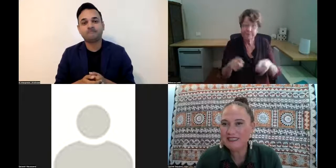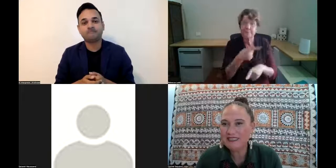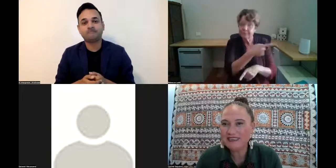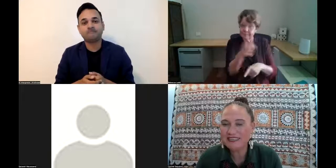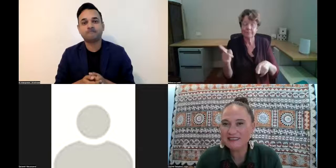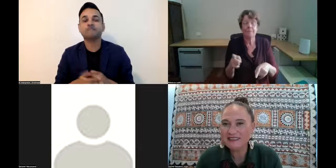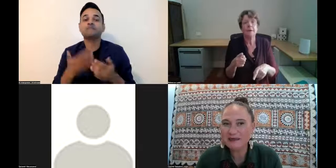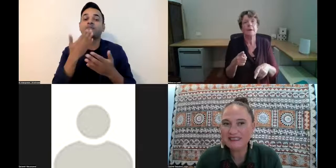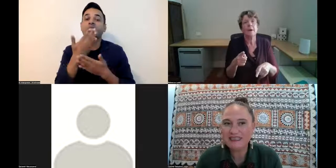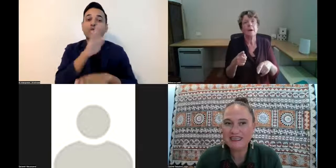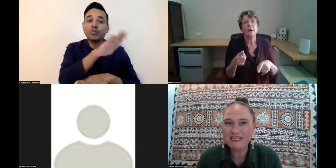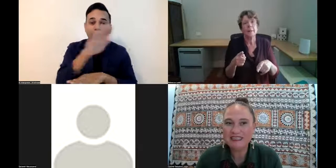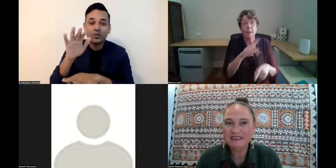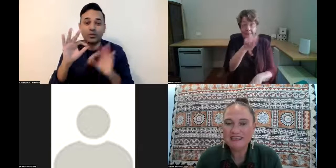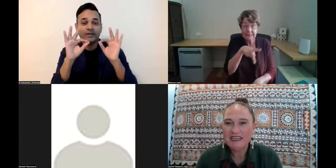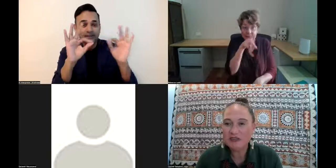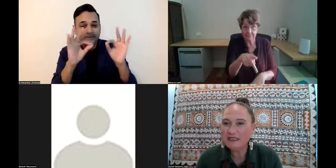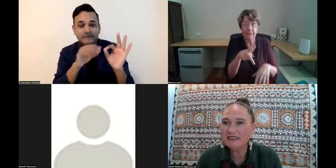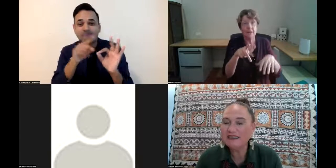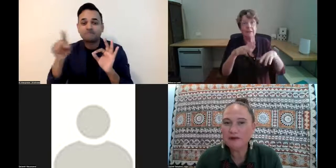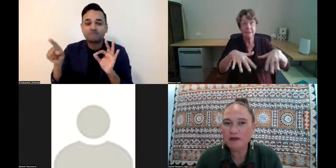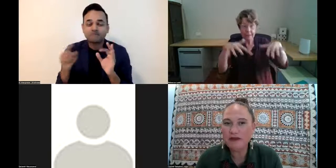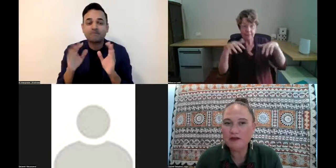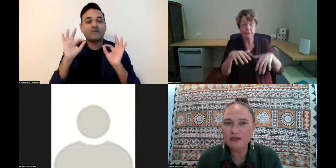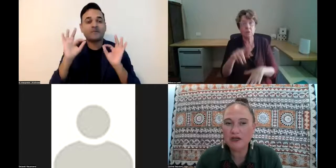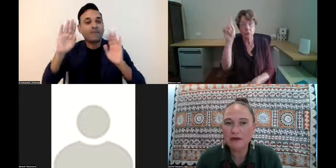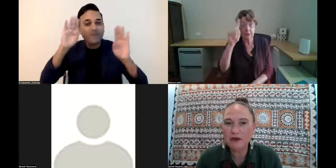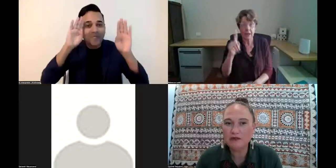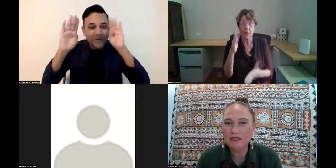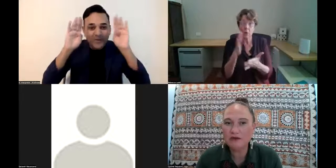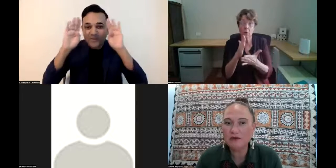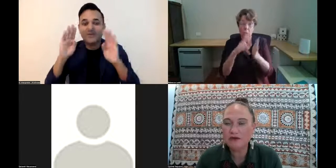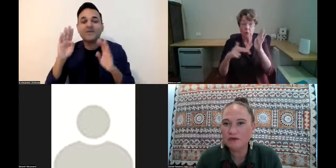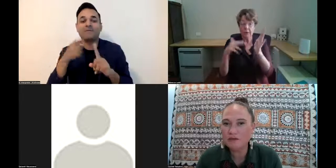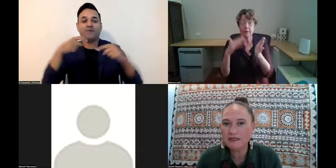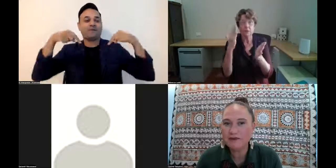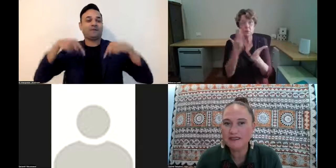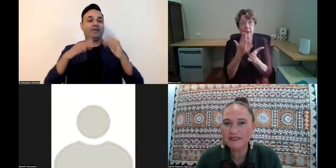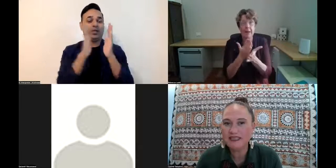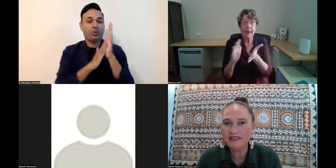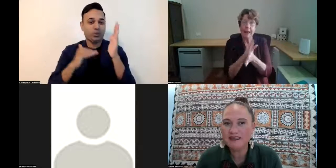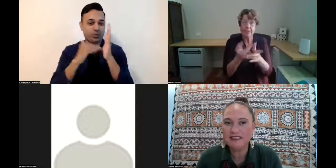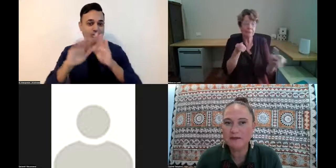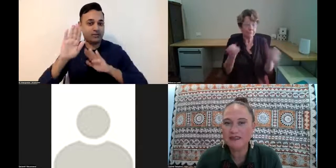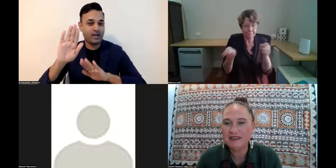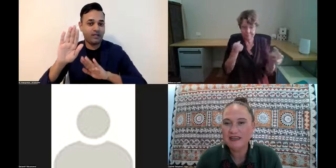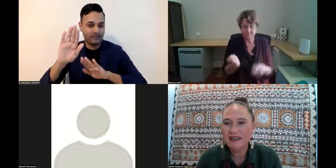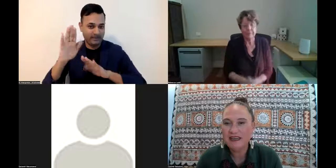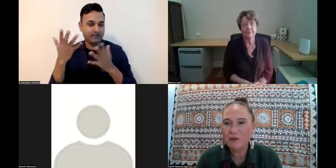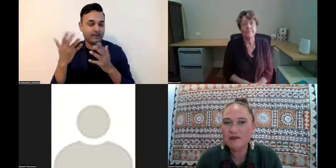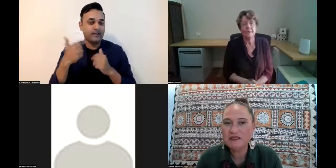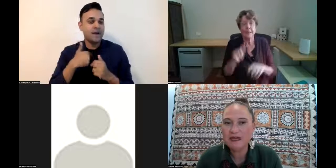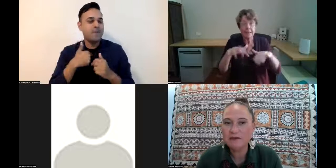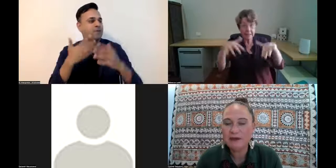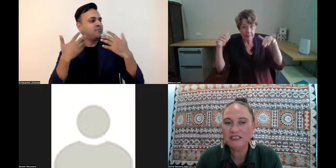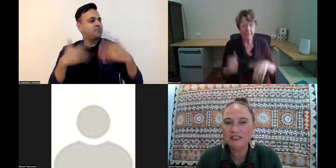today. New Zealand is very proud to co-host the inaugural Pacific Satellite Summit and welcomes the